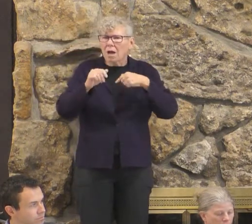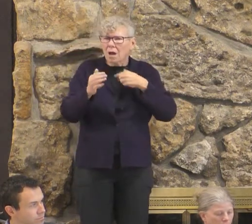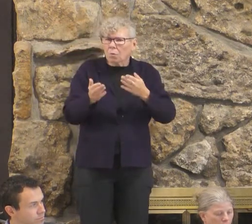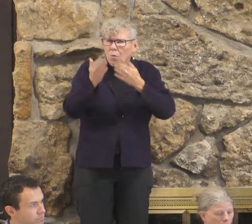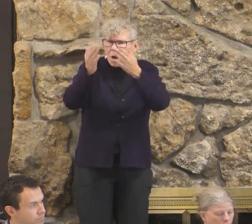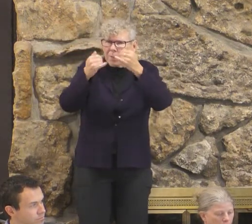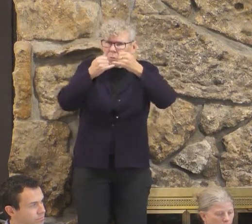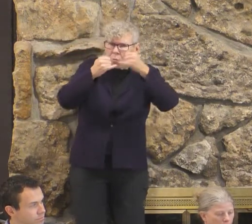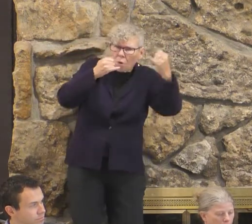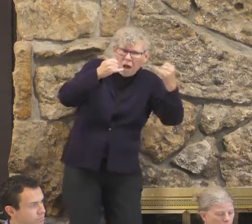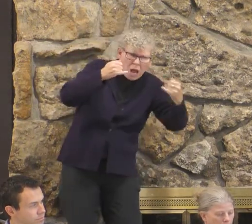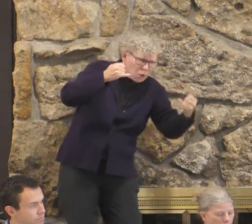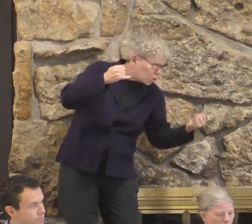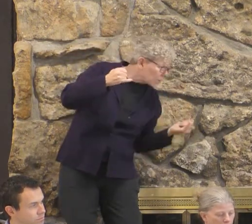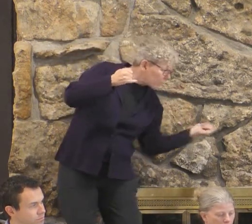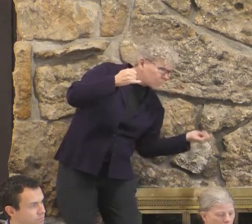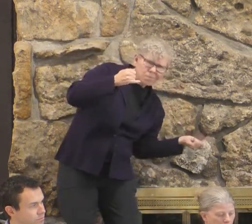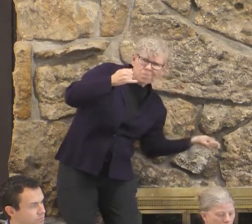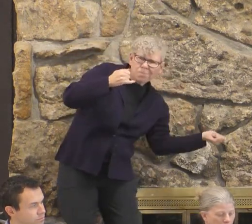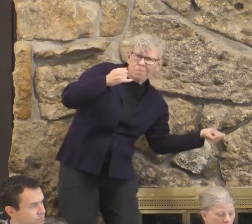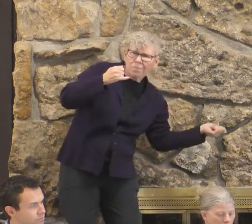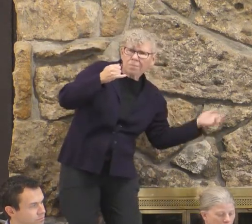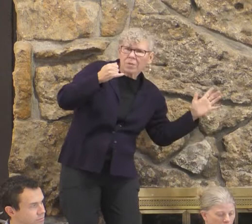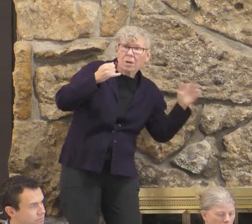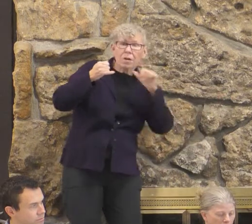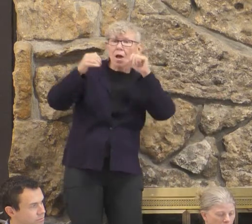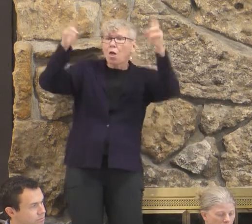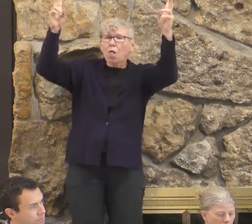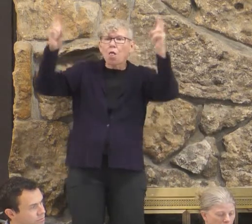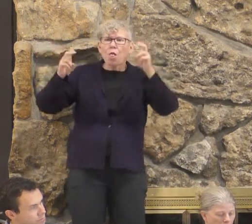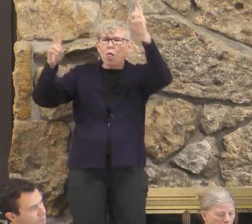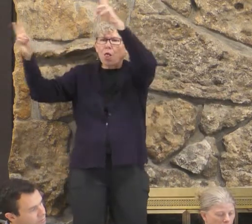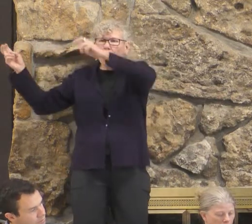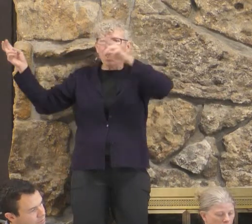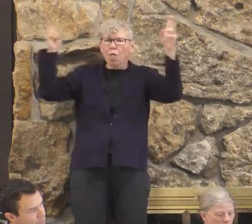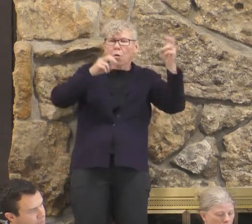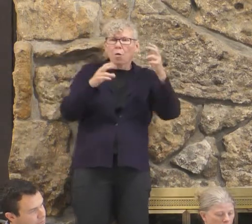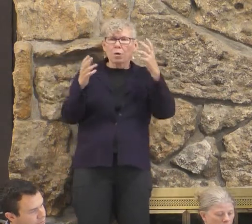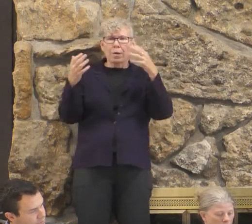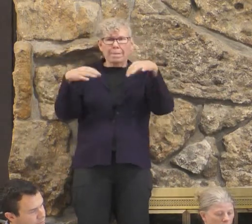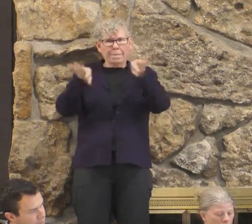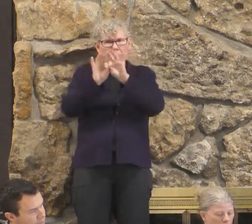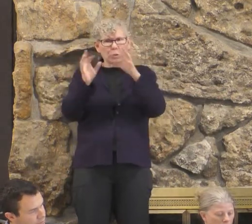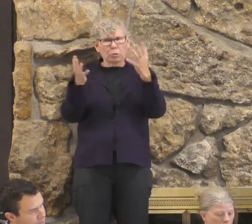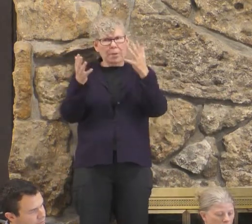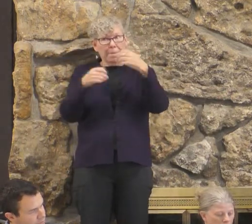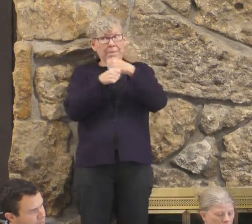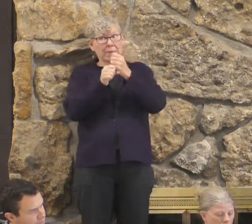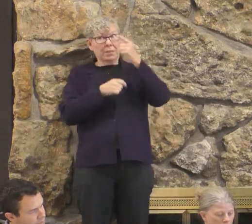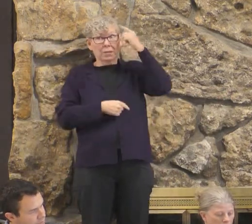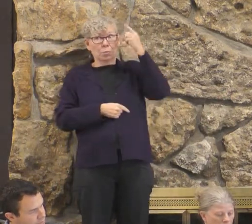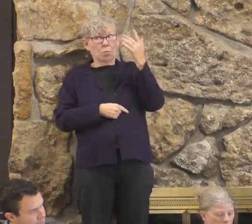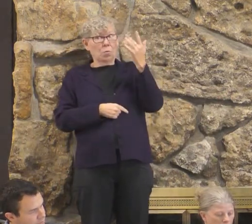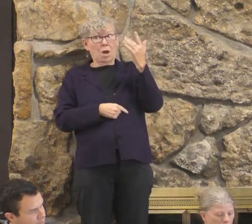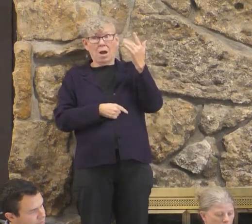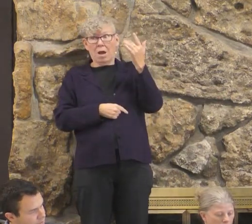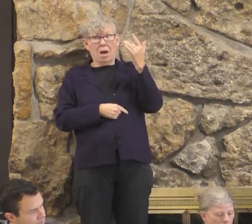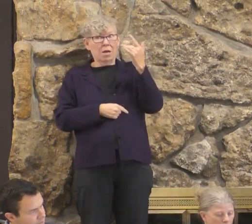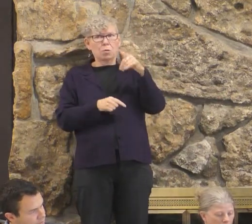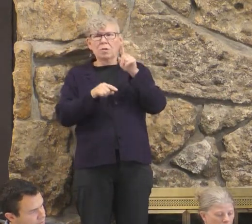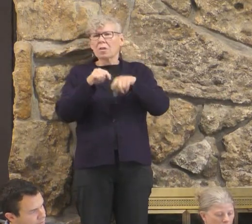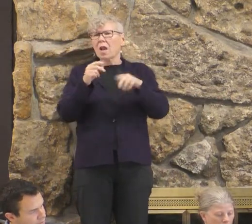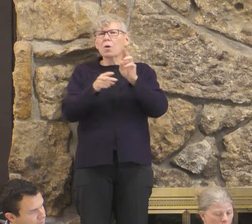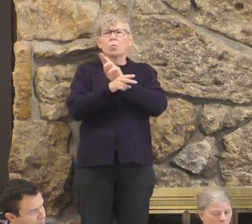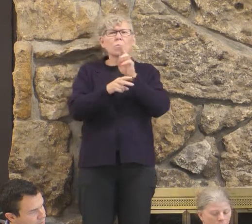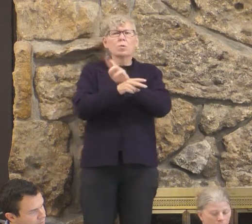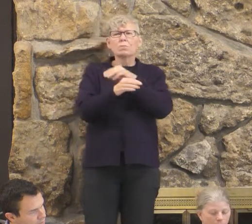Another thing that the regulations require, and it's very commonsensical when you think about it, is that you can't use video remote interpreting if the deaf or hard